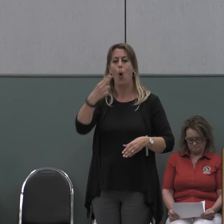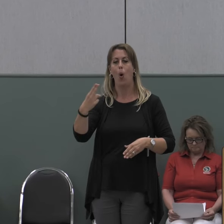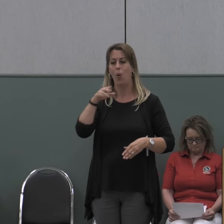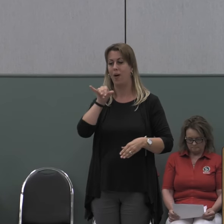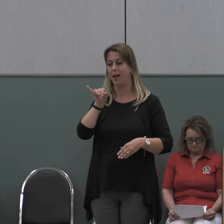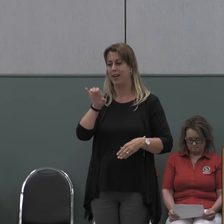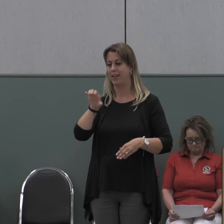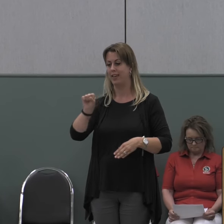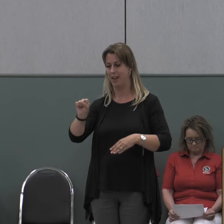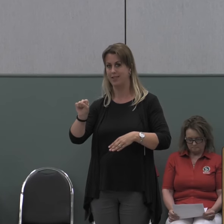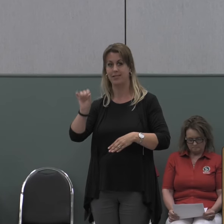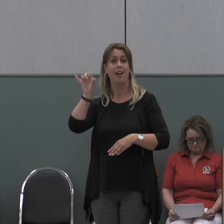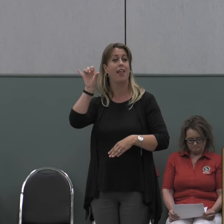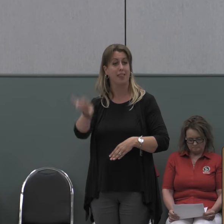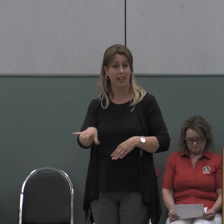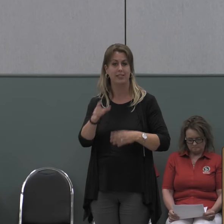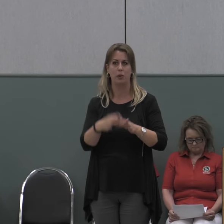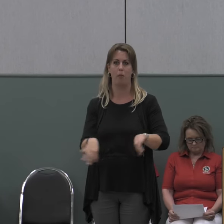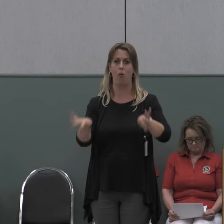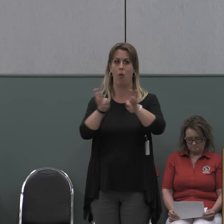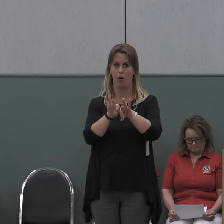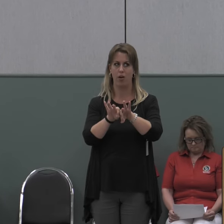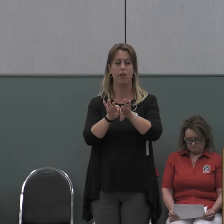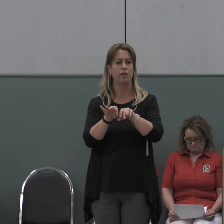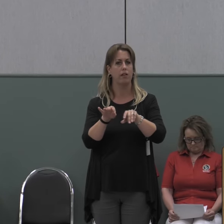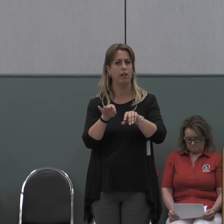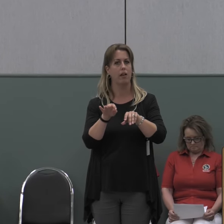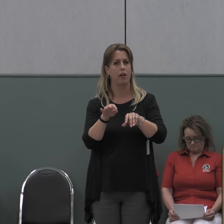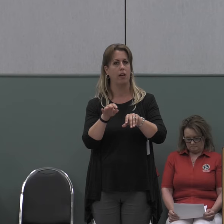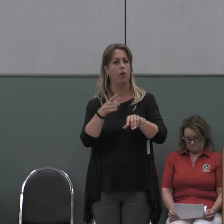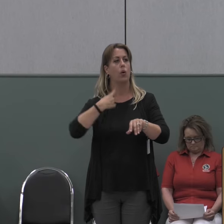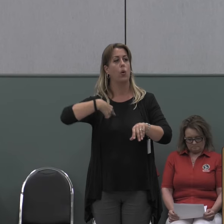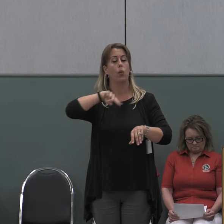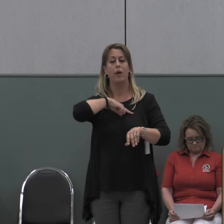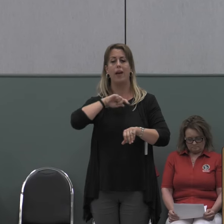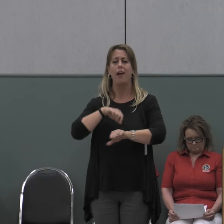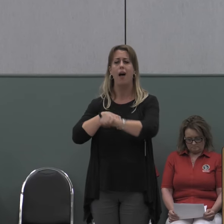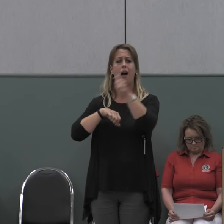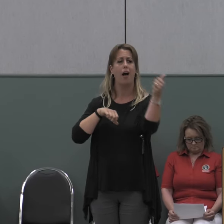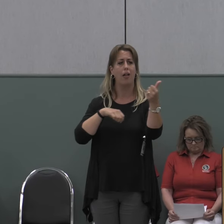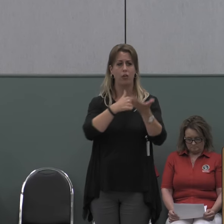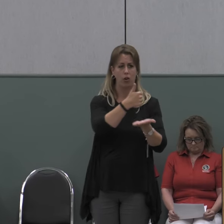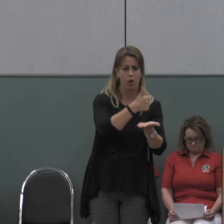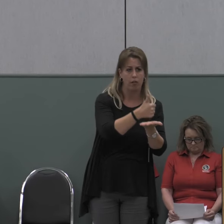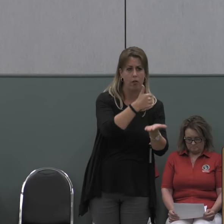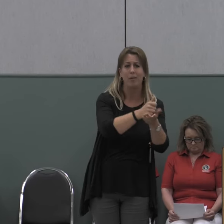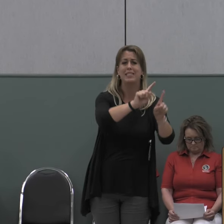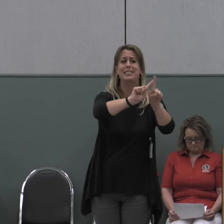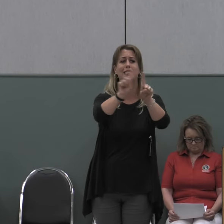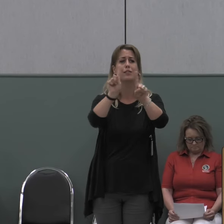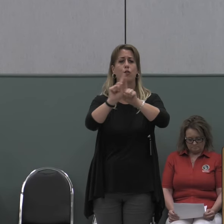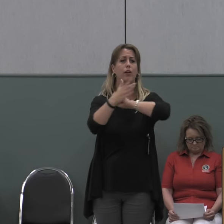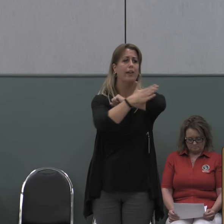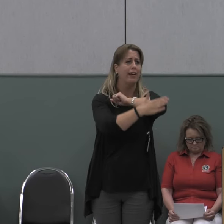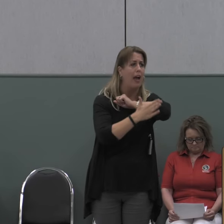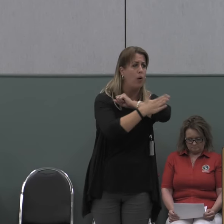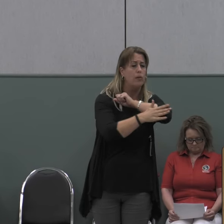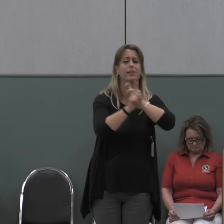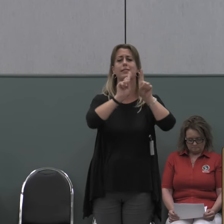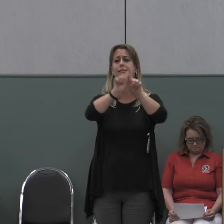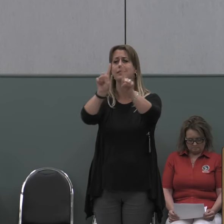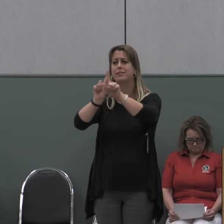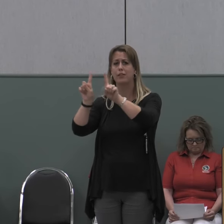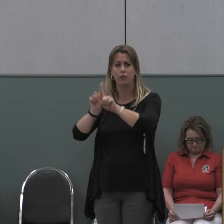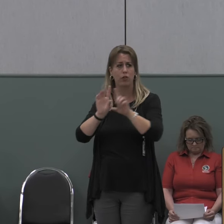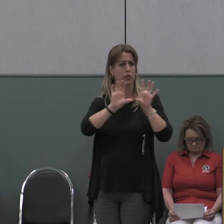our op out here. We had a great support from mutual aid for local contract counties and also Office of Emergency Services.